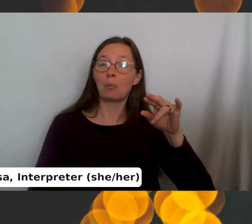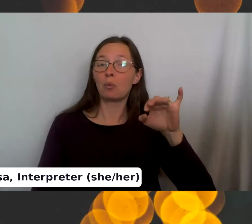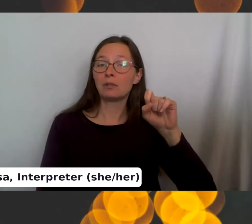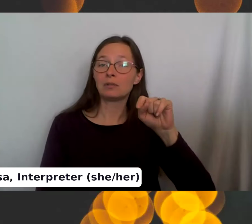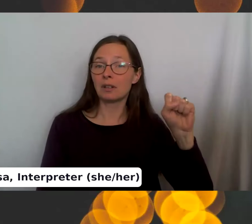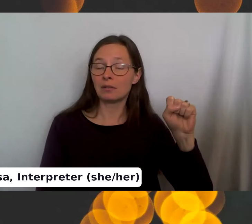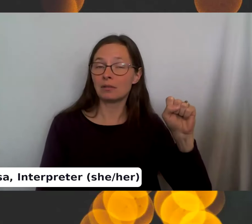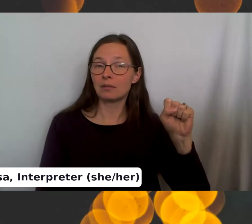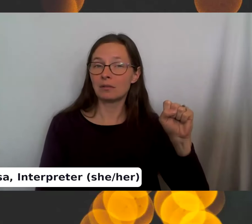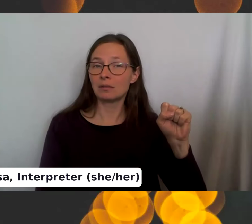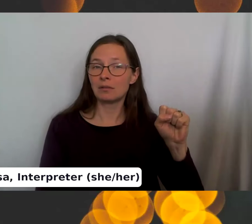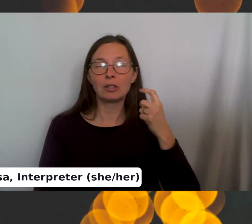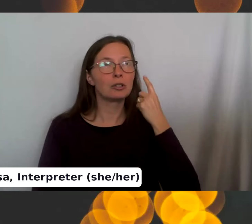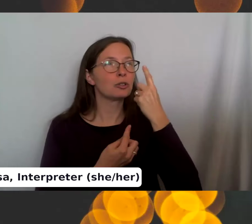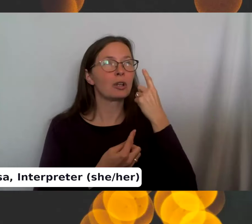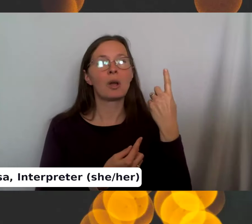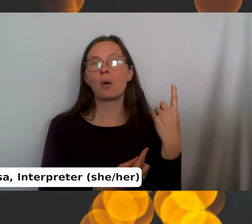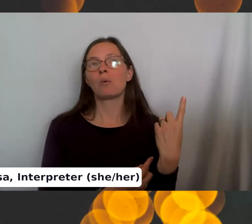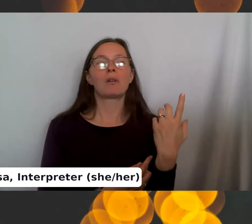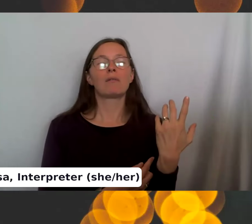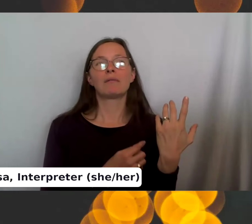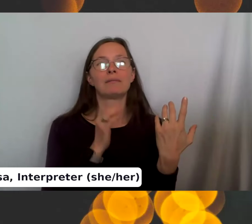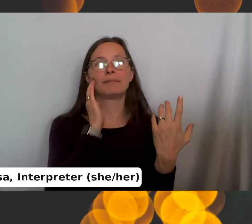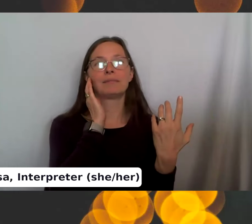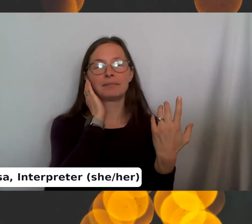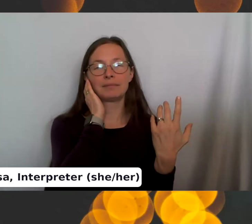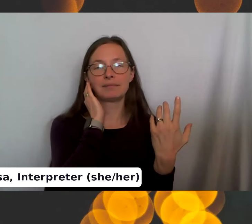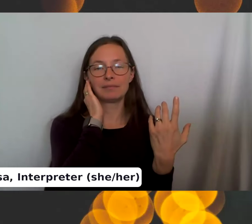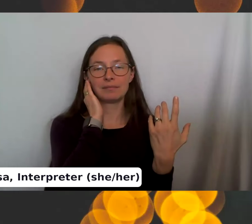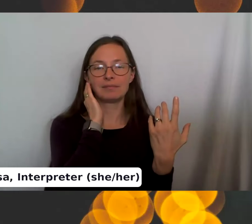exemplaries, is that the word? One of the